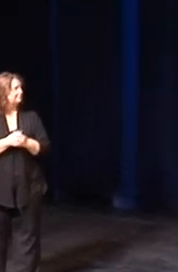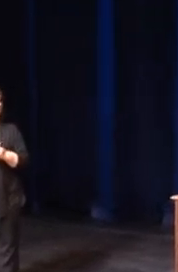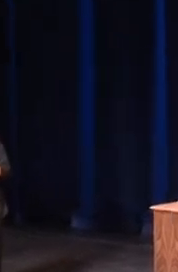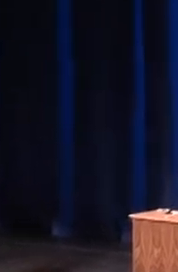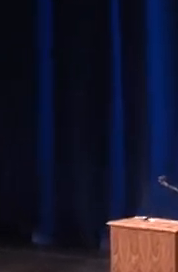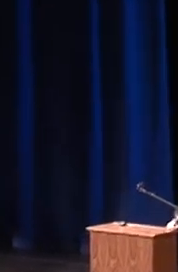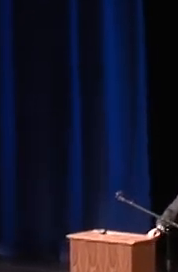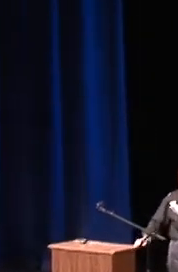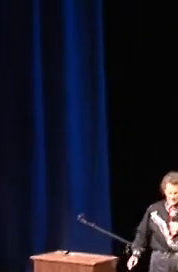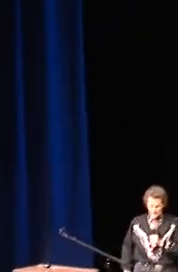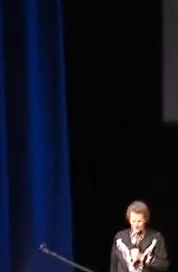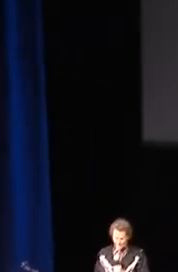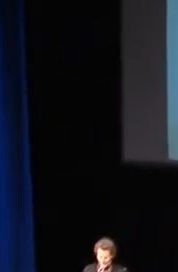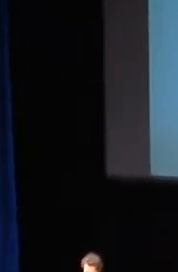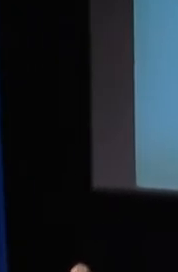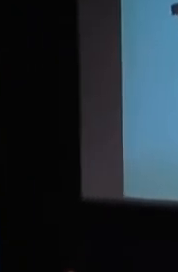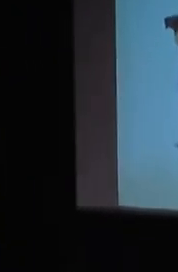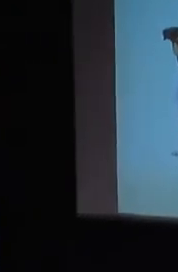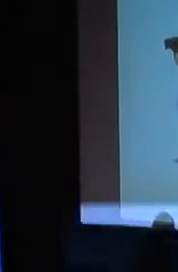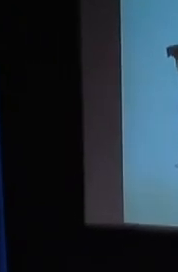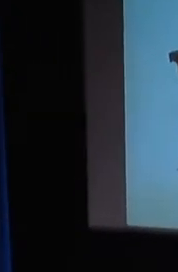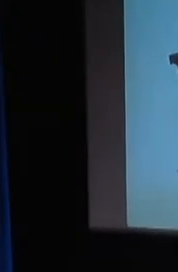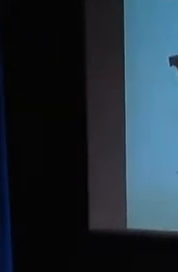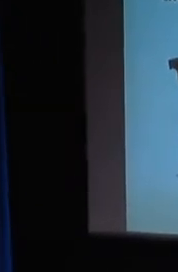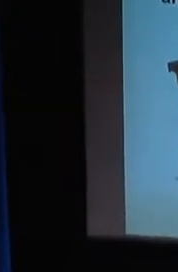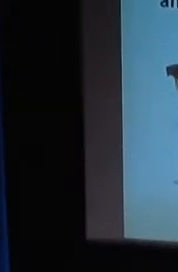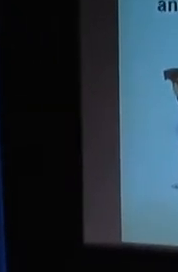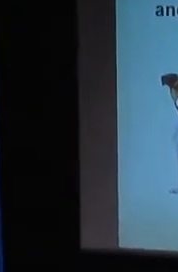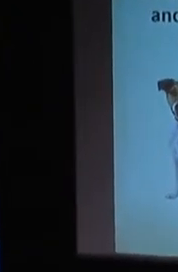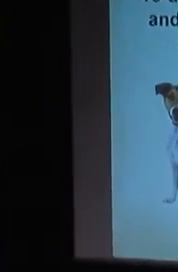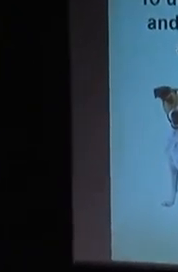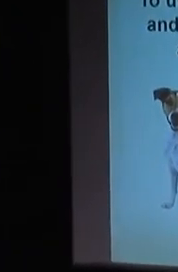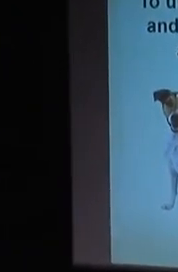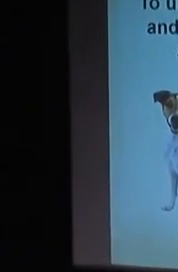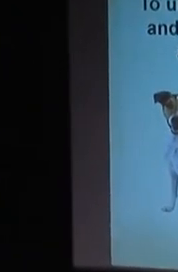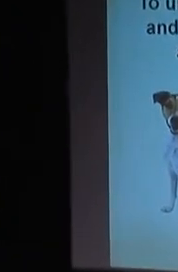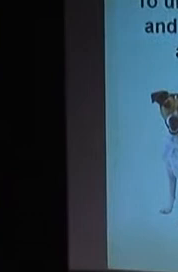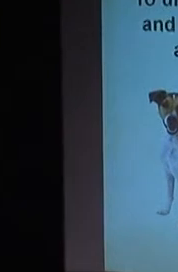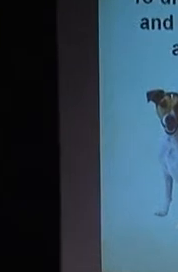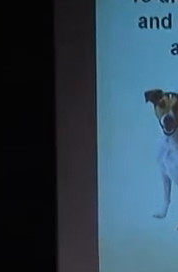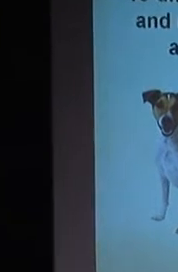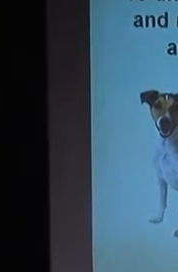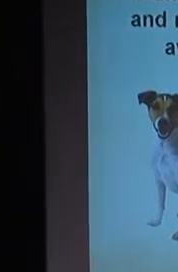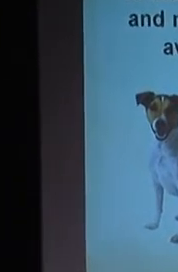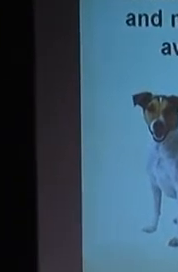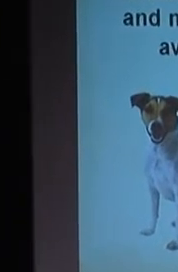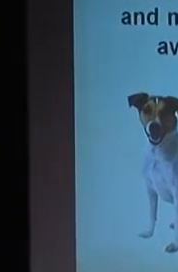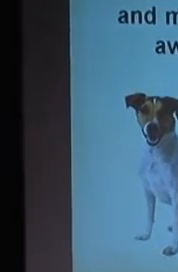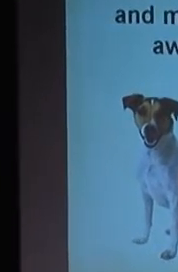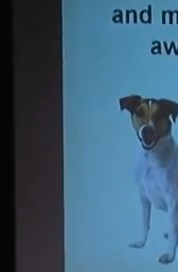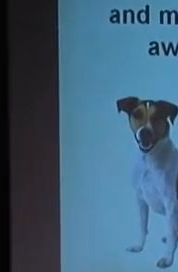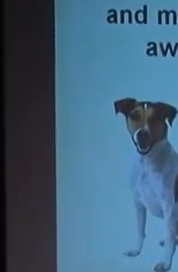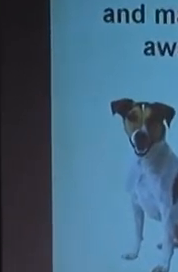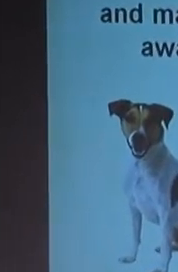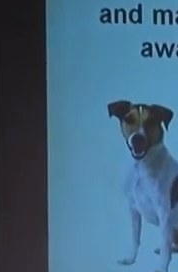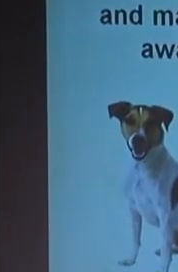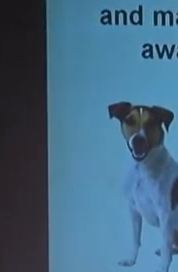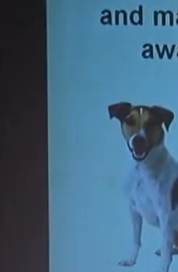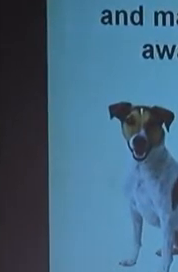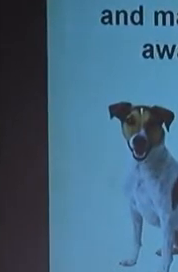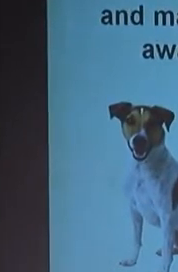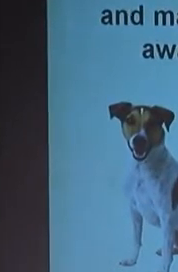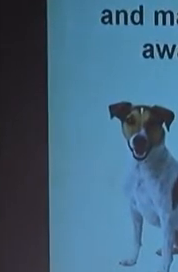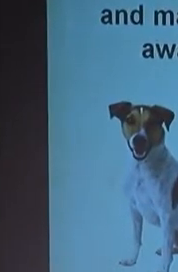thinking about is different kinds of minds. You see, a little bit of the autism genetics gives you a brilliant head of Silicon